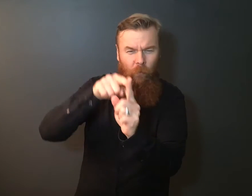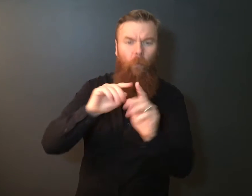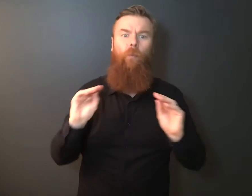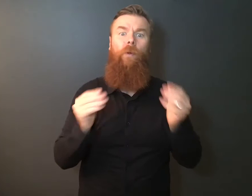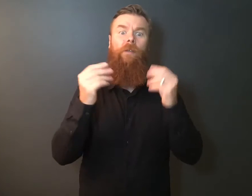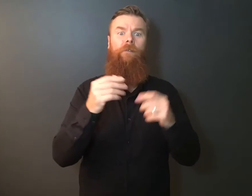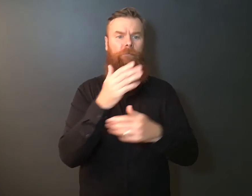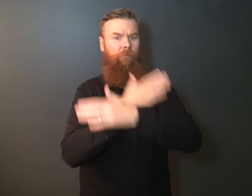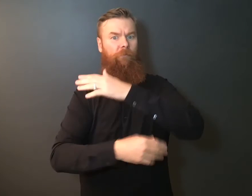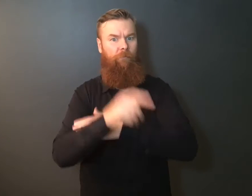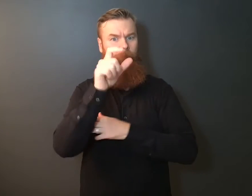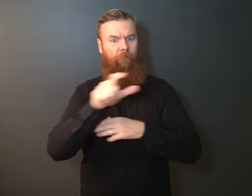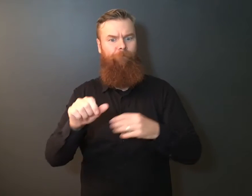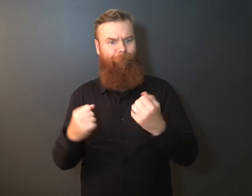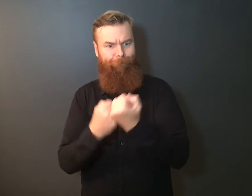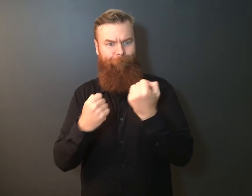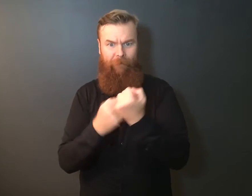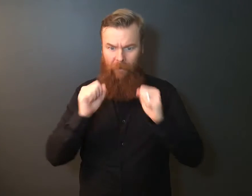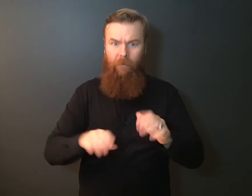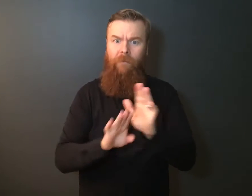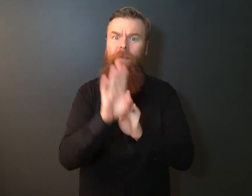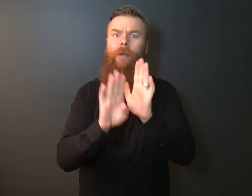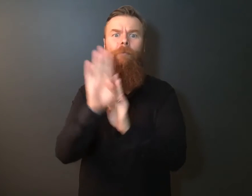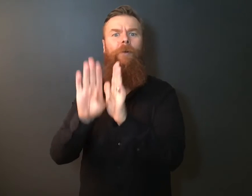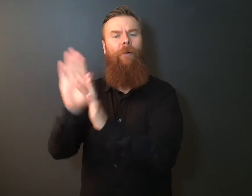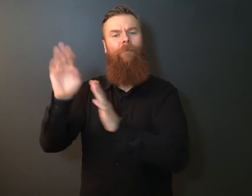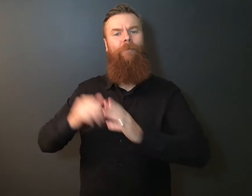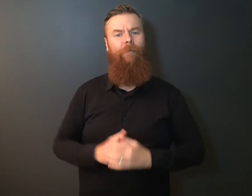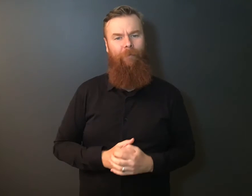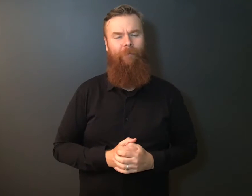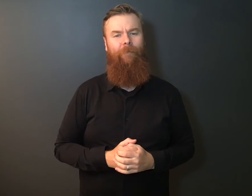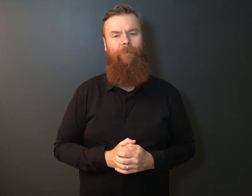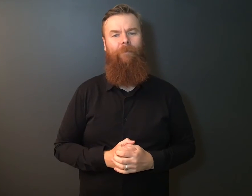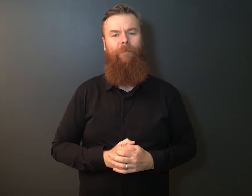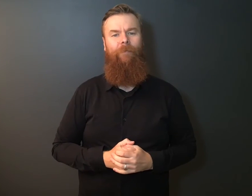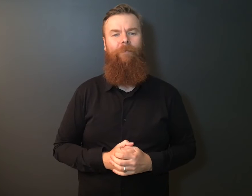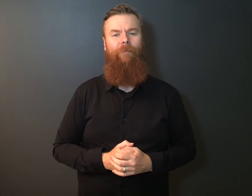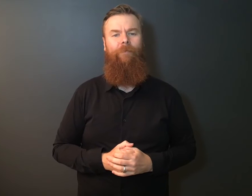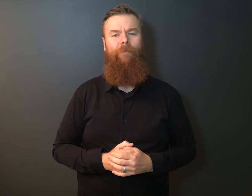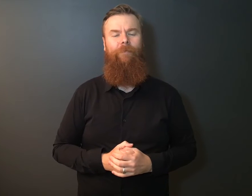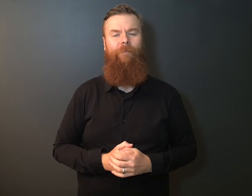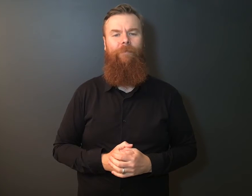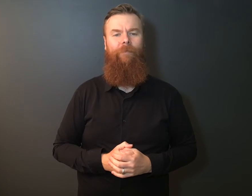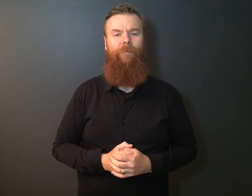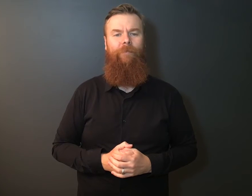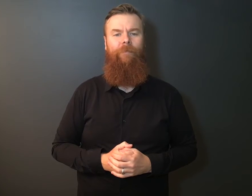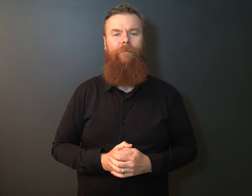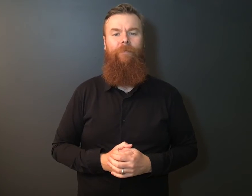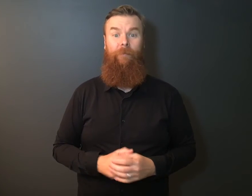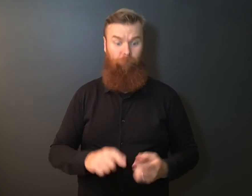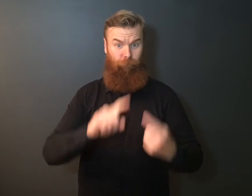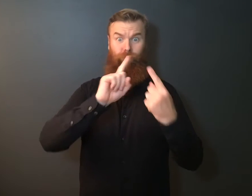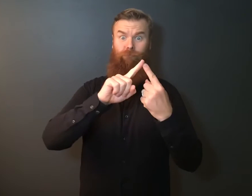initiatives with youth again. So the first speaker on our list